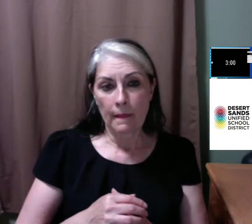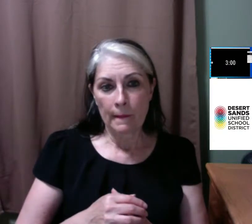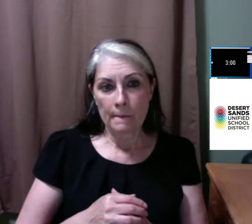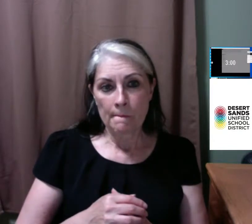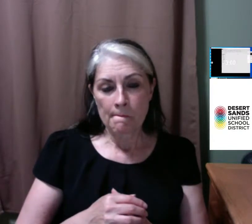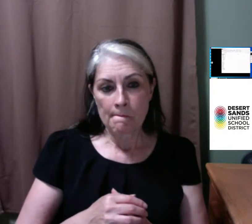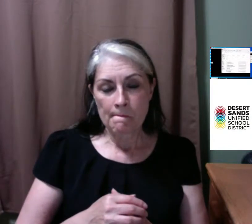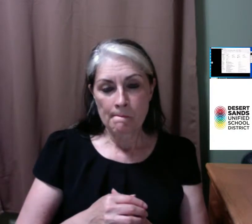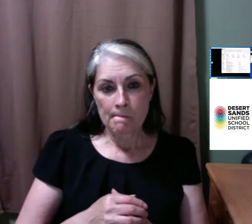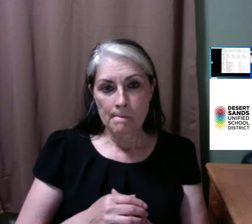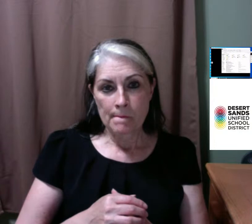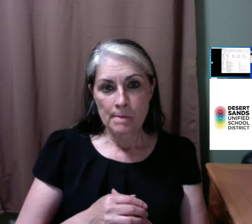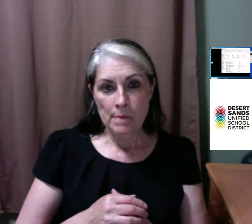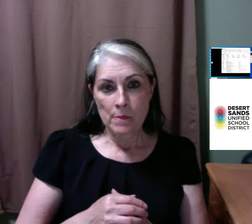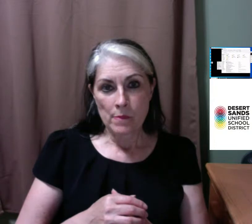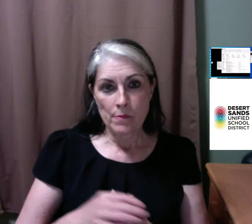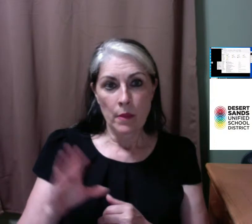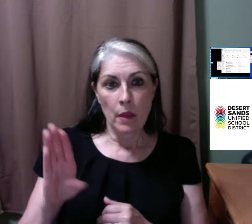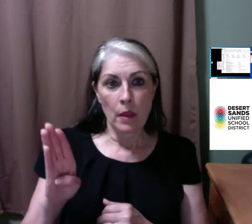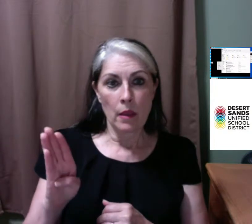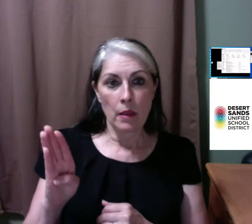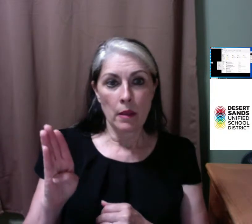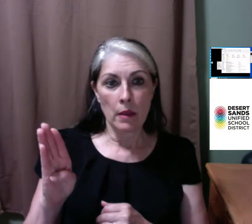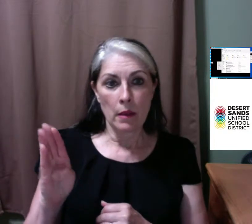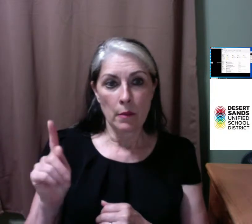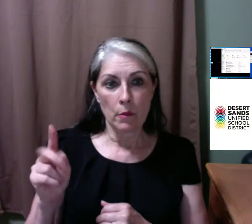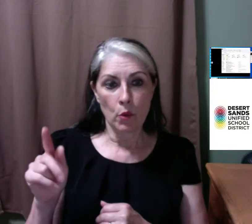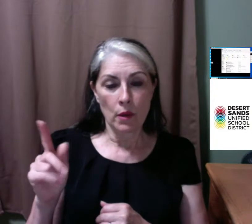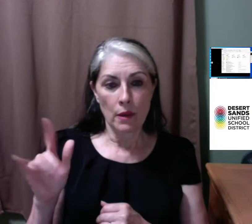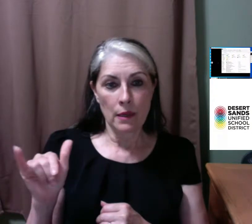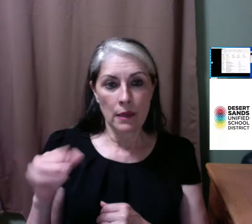There was Brittany and Salvador Estrada.